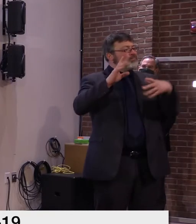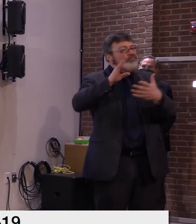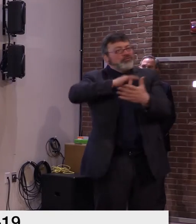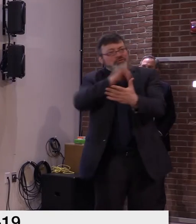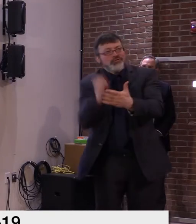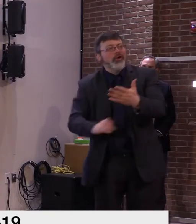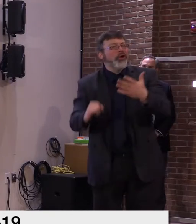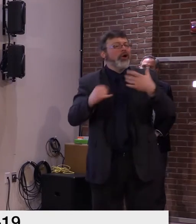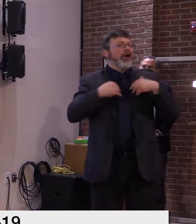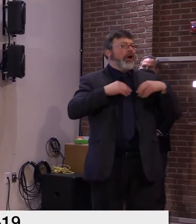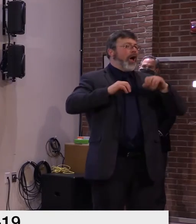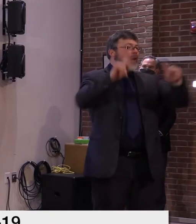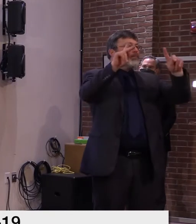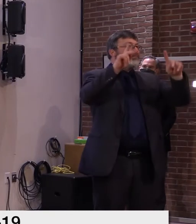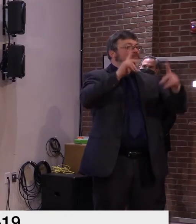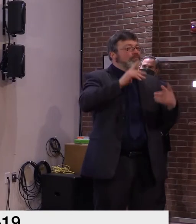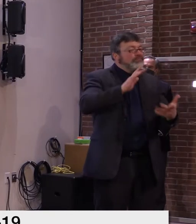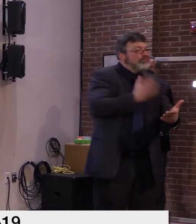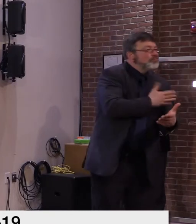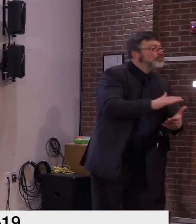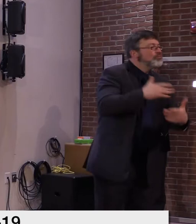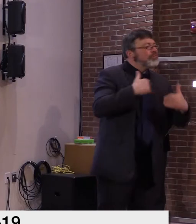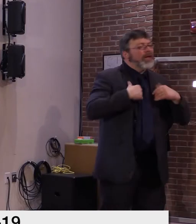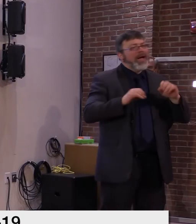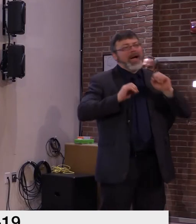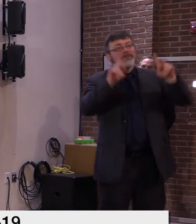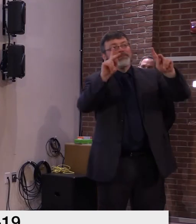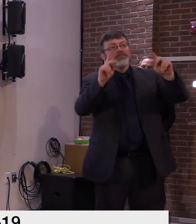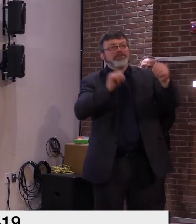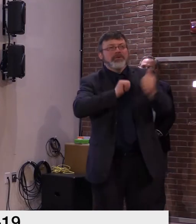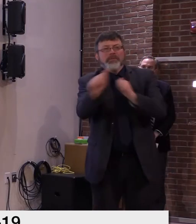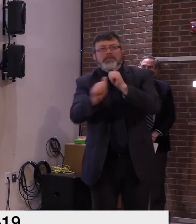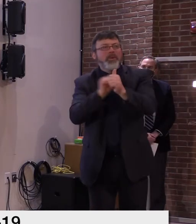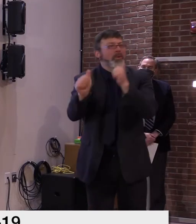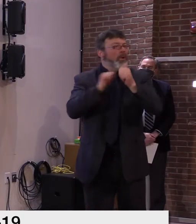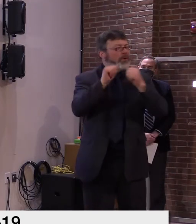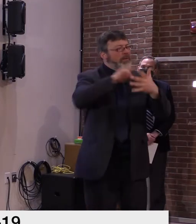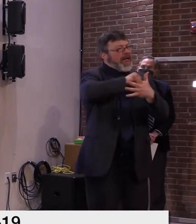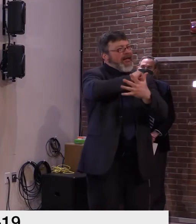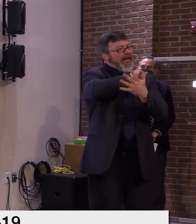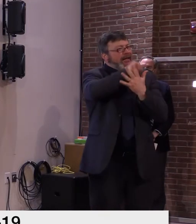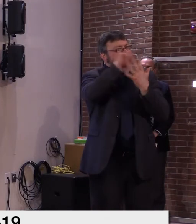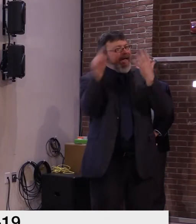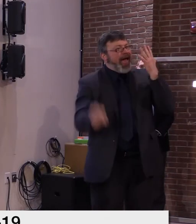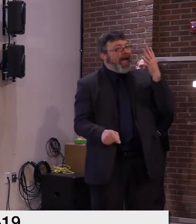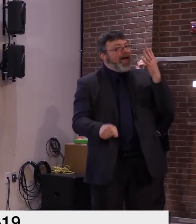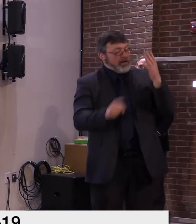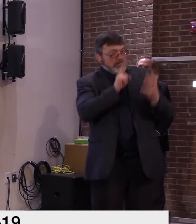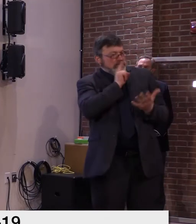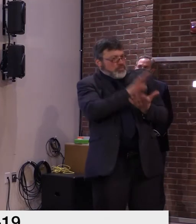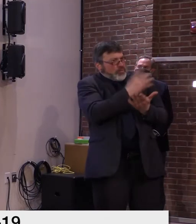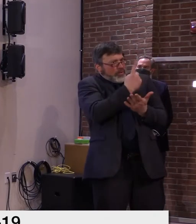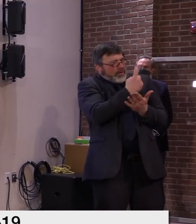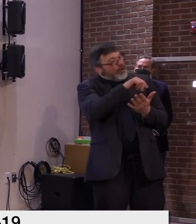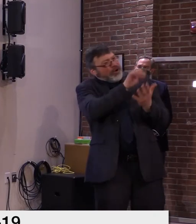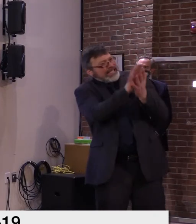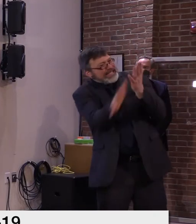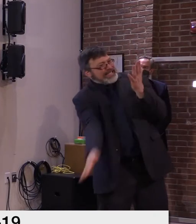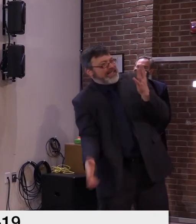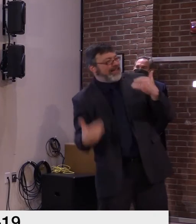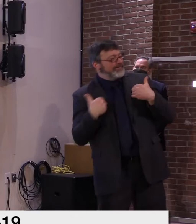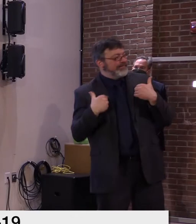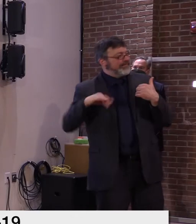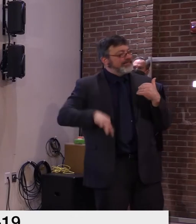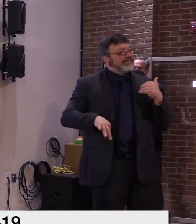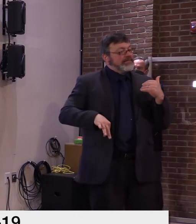projects that allow them to explore and learn. Now more than ever, we need to listen to our young people. In times like these,